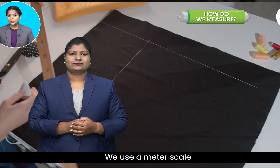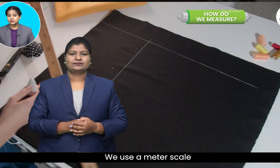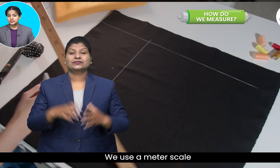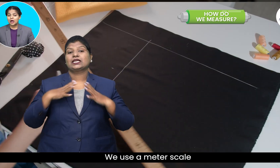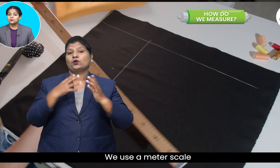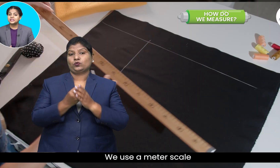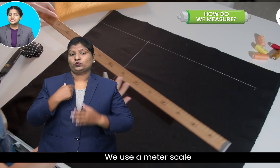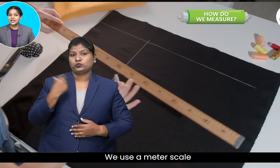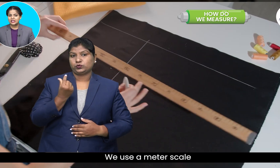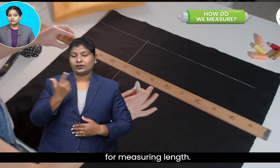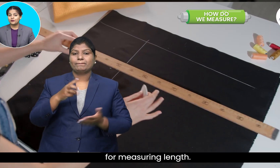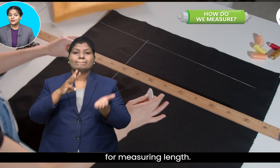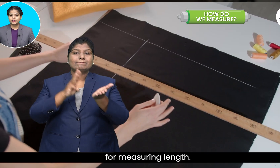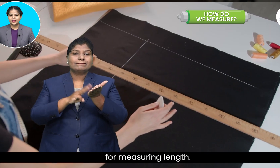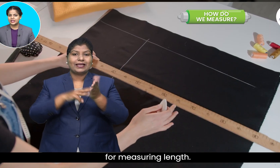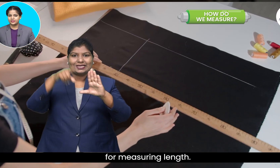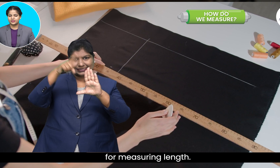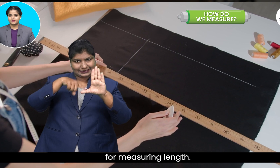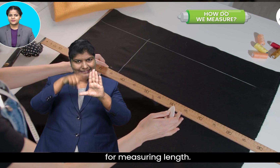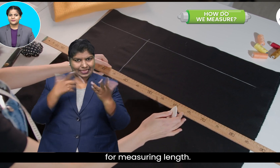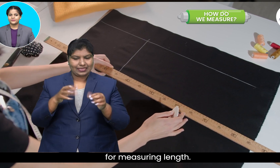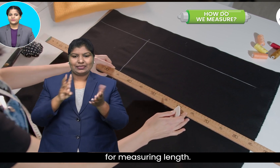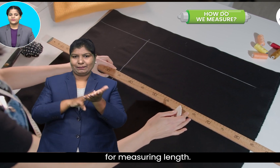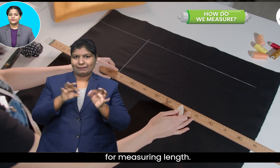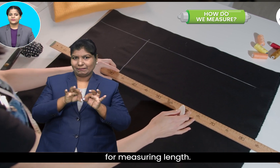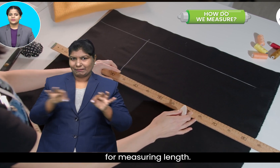We use a meter scale for measuring length.